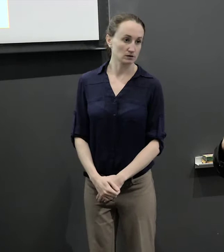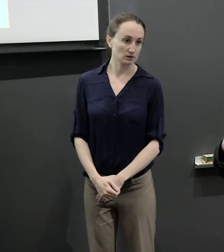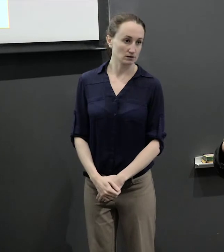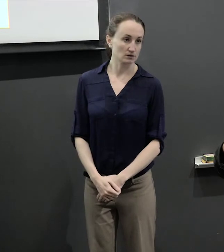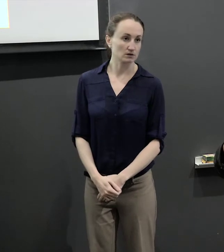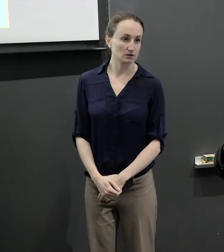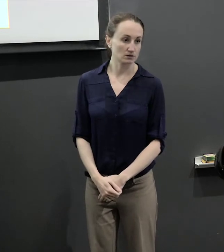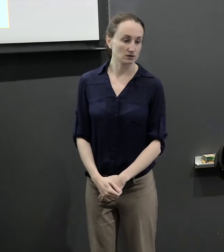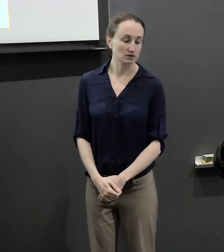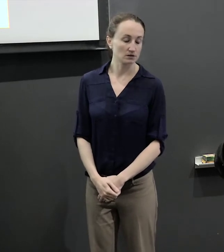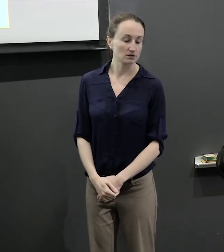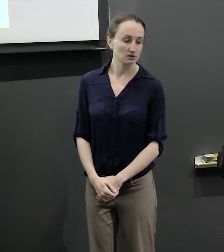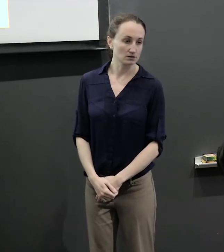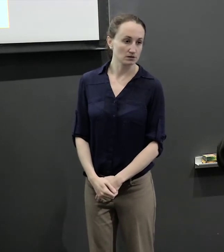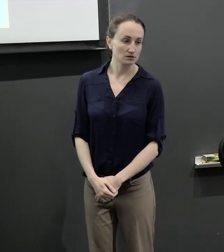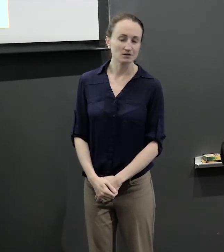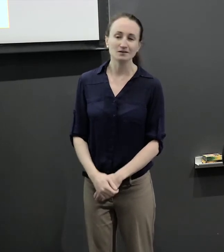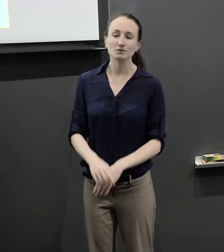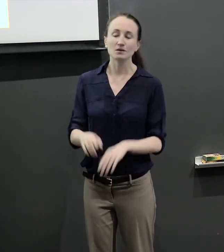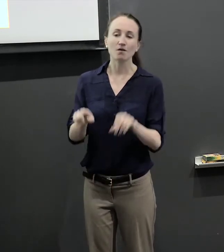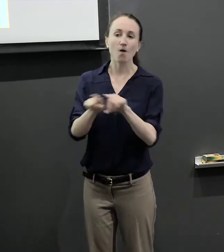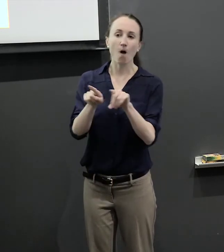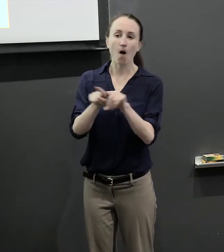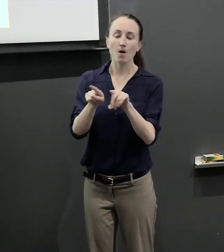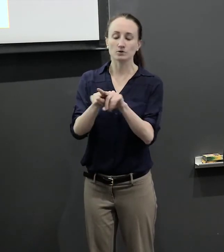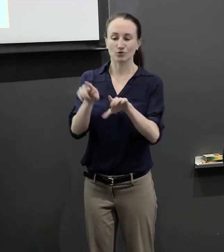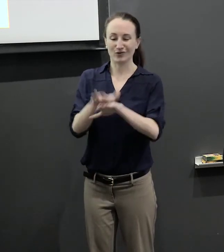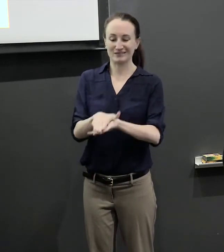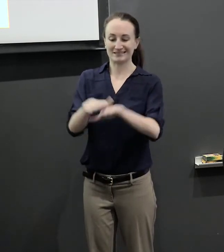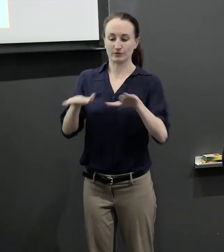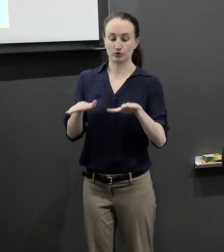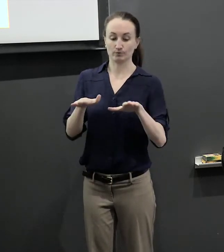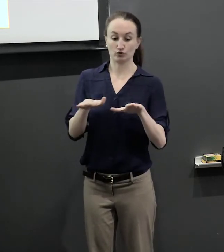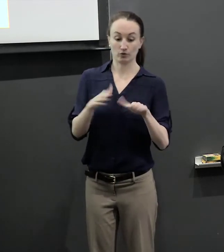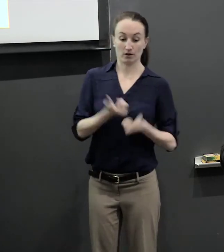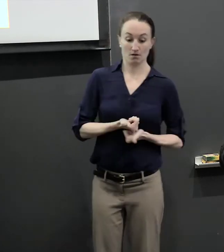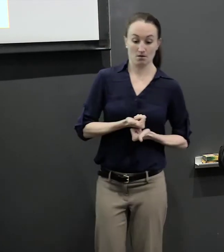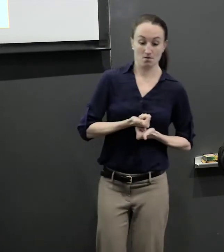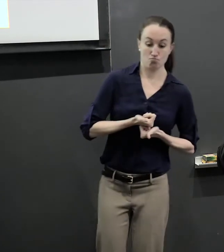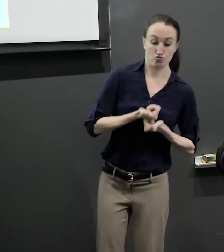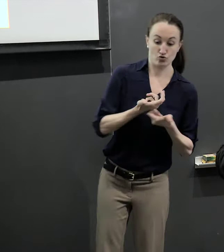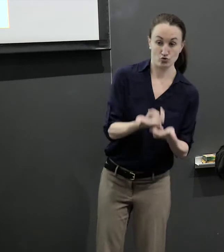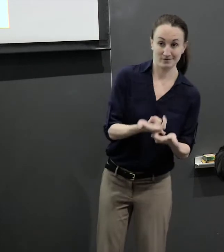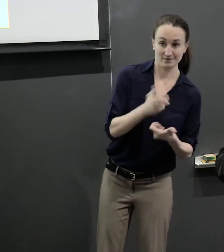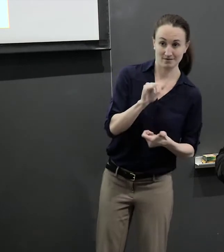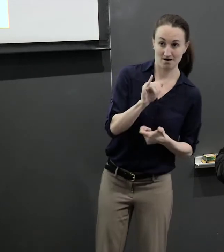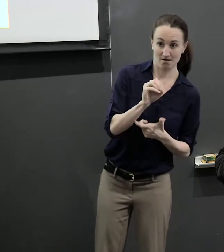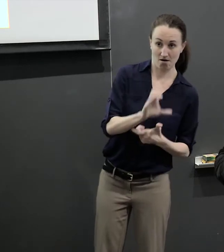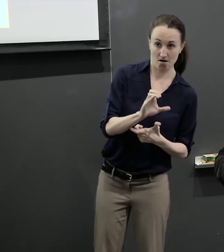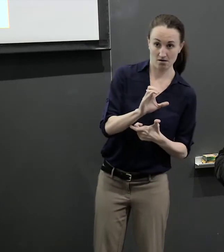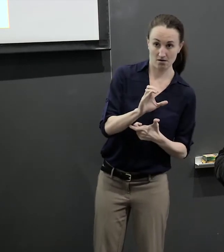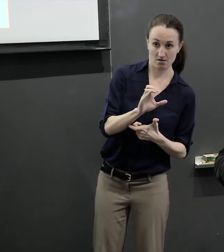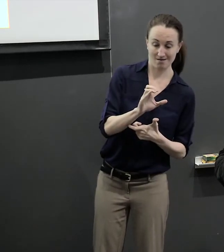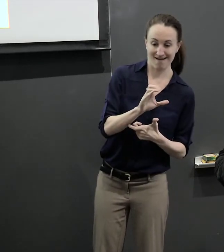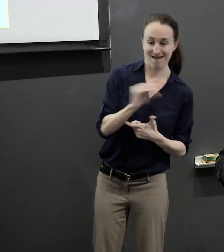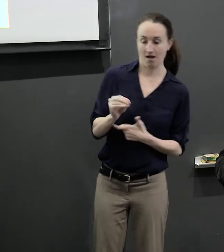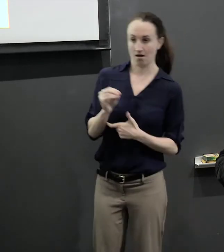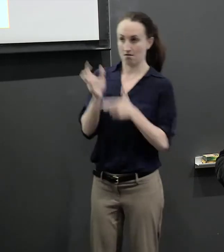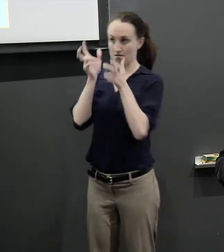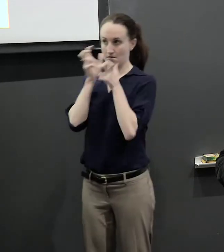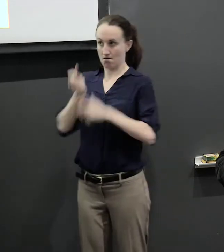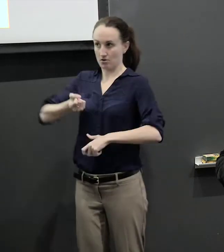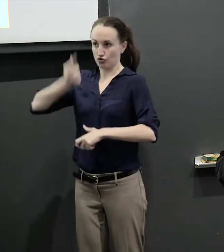There's also a distinction between producing an iconic representation and understanding an iconic